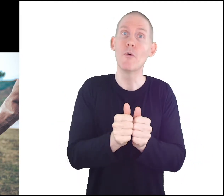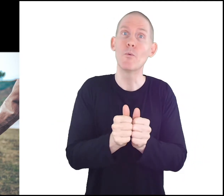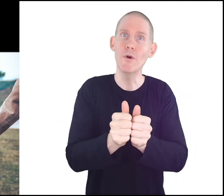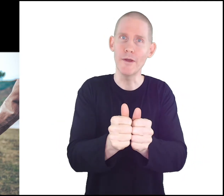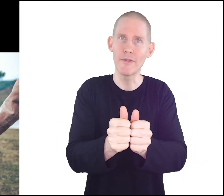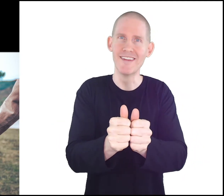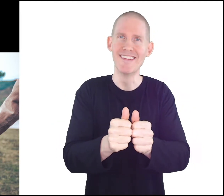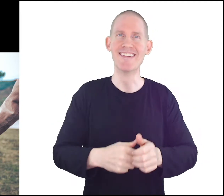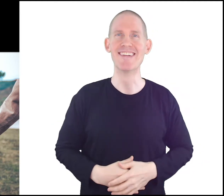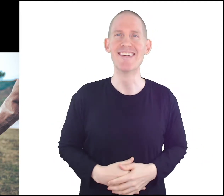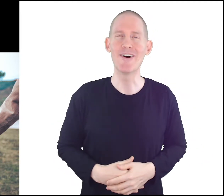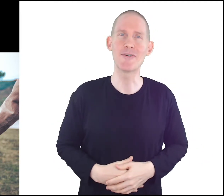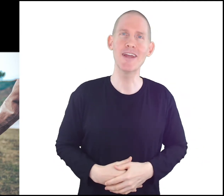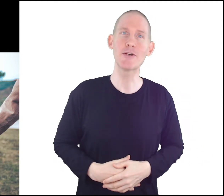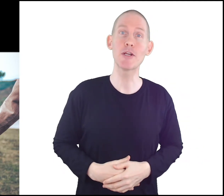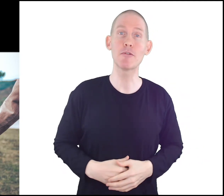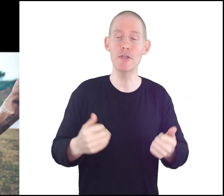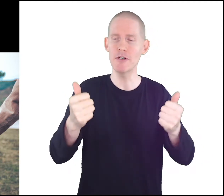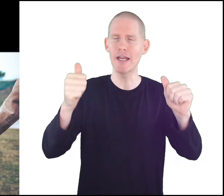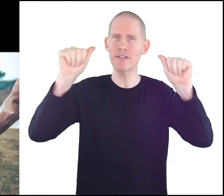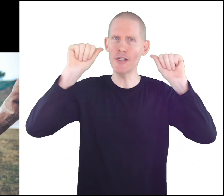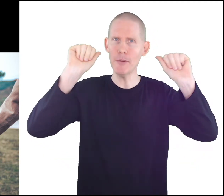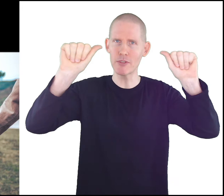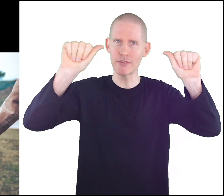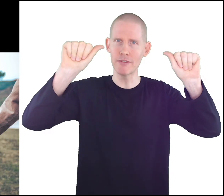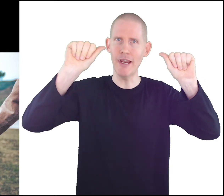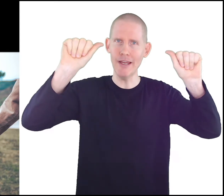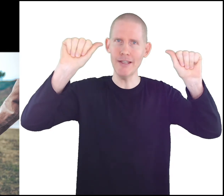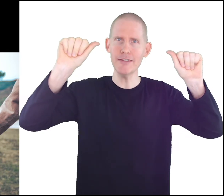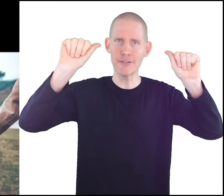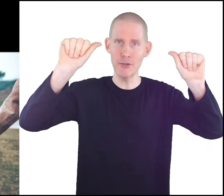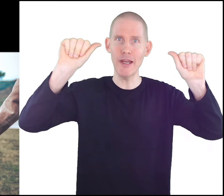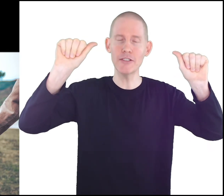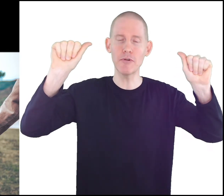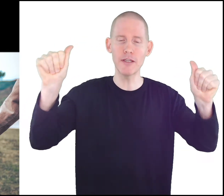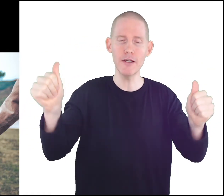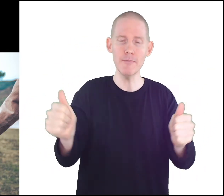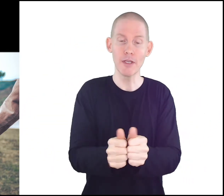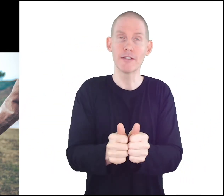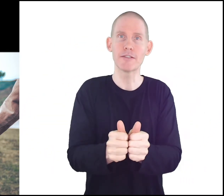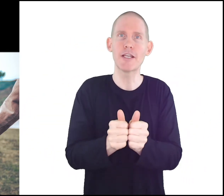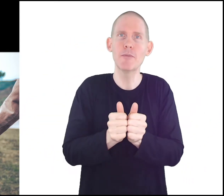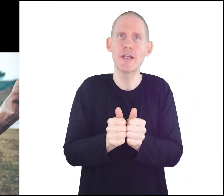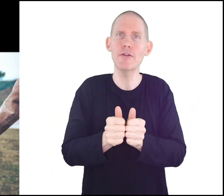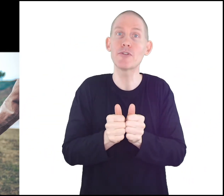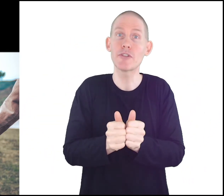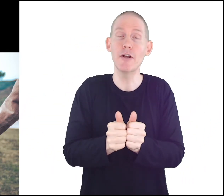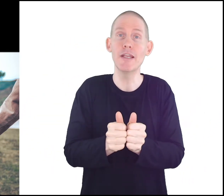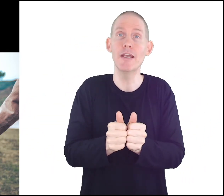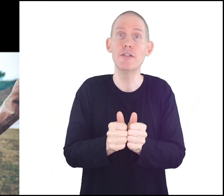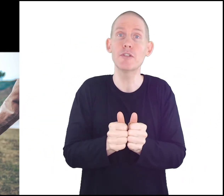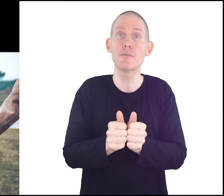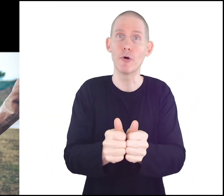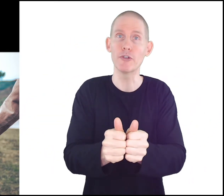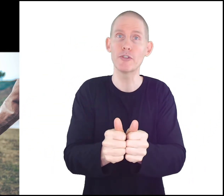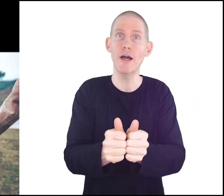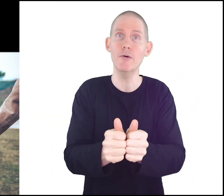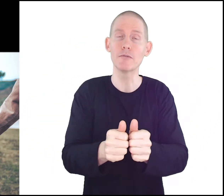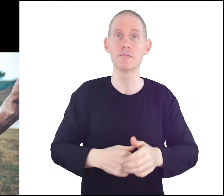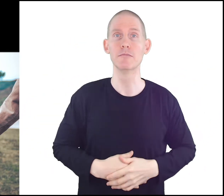With. Okay, quick review. Hand shapes, A's, 2 A's right there. Stick them together, start in, and just push out. It's